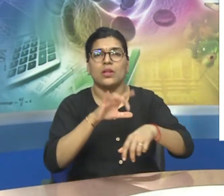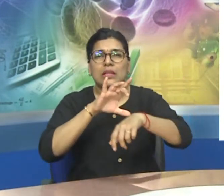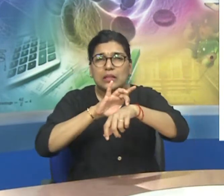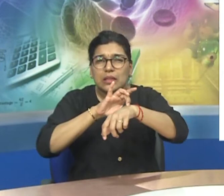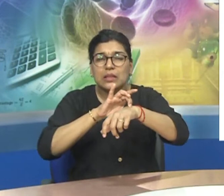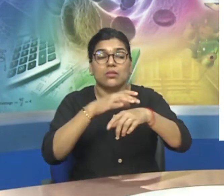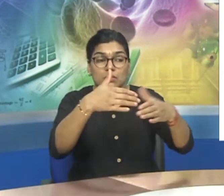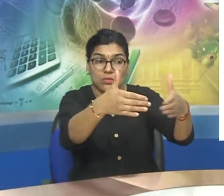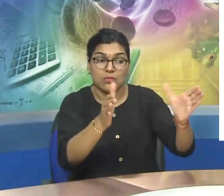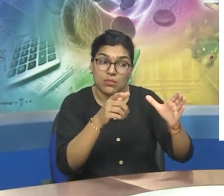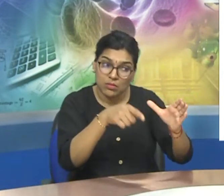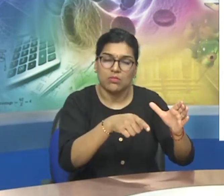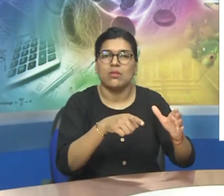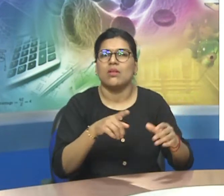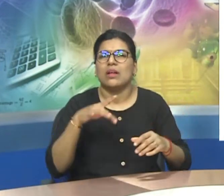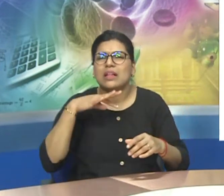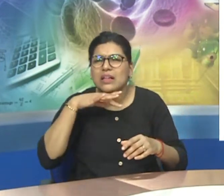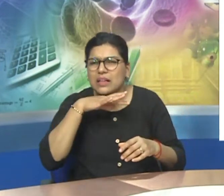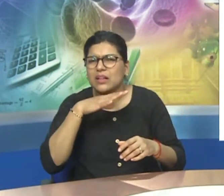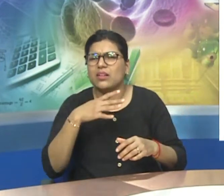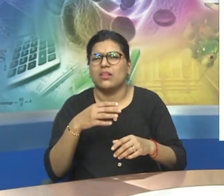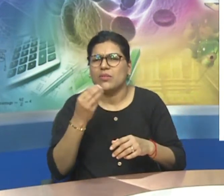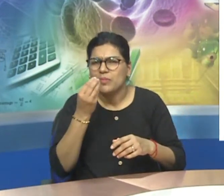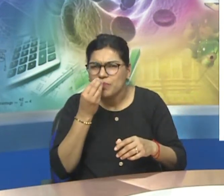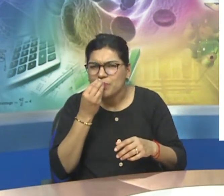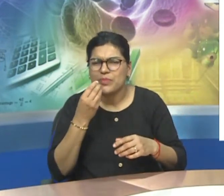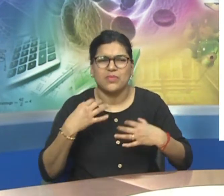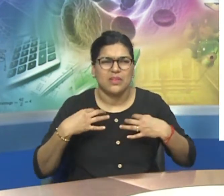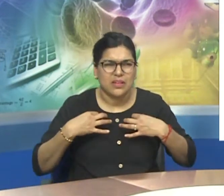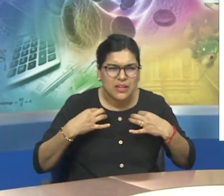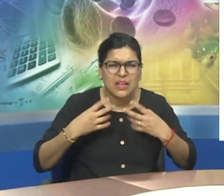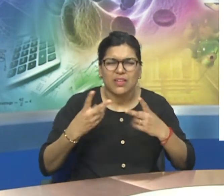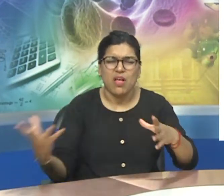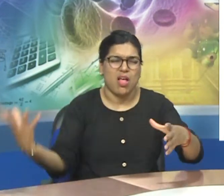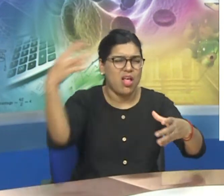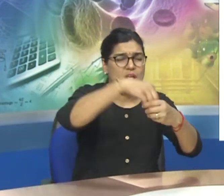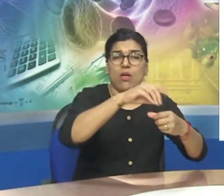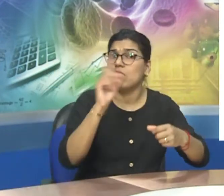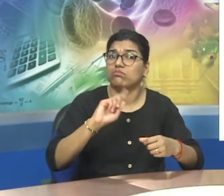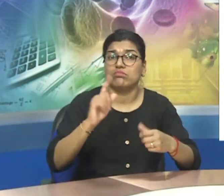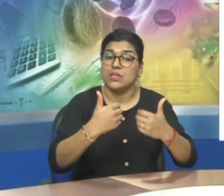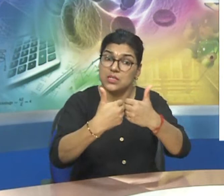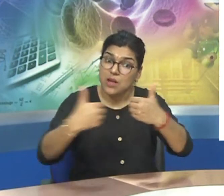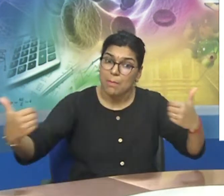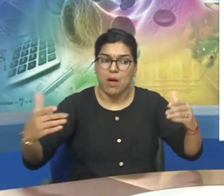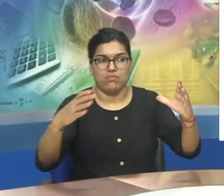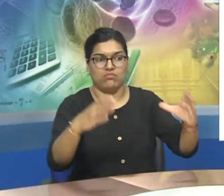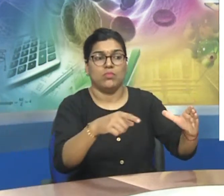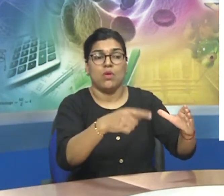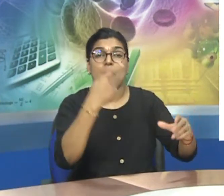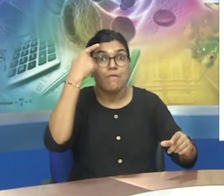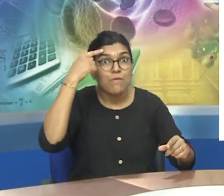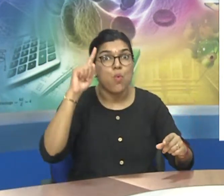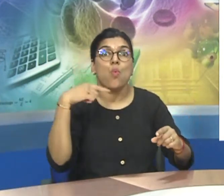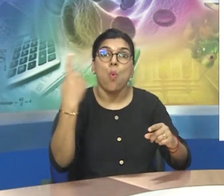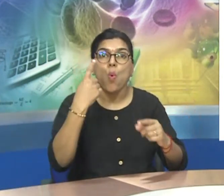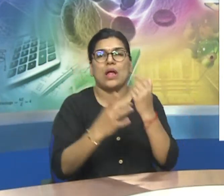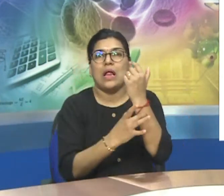An important solid waste which is noteworthy in biomedical